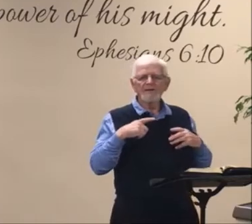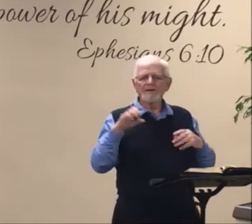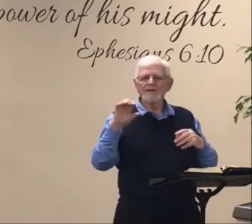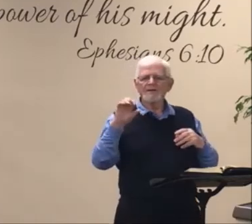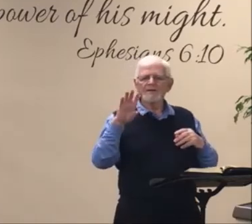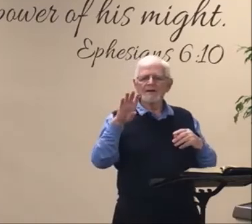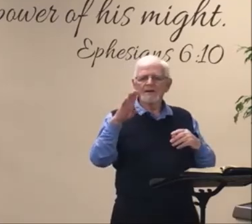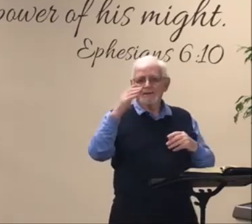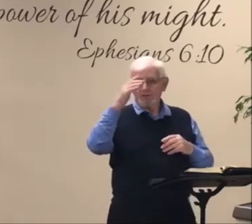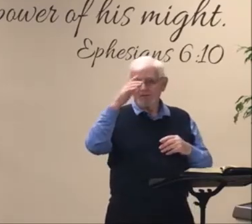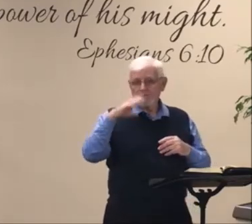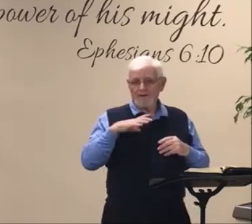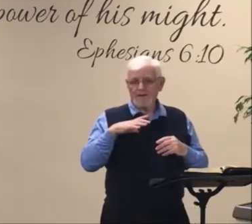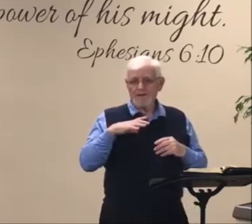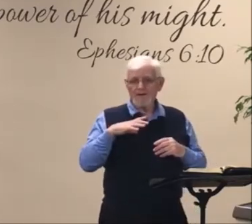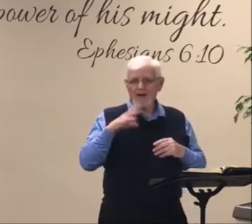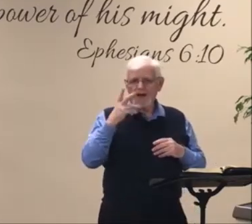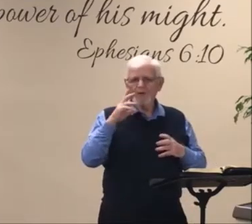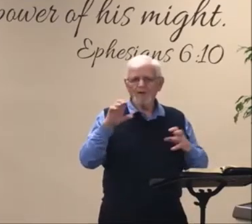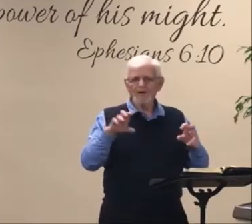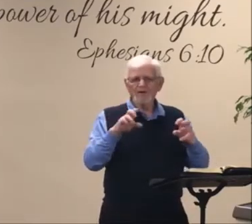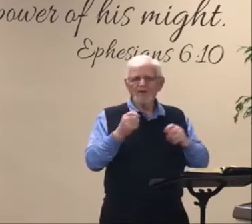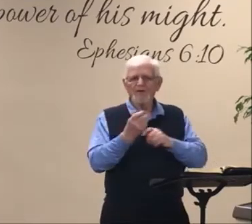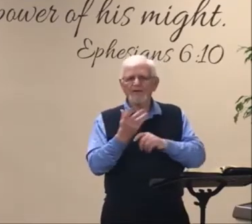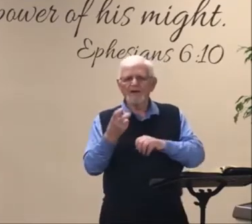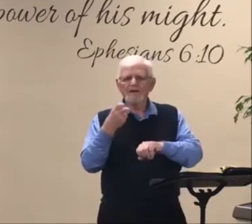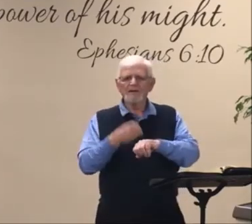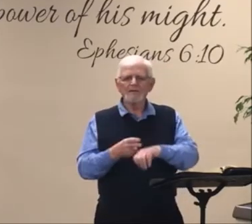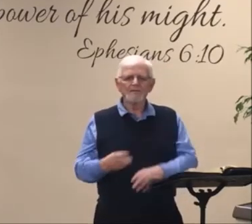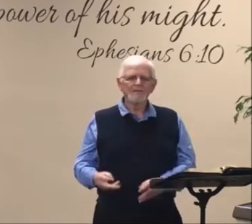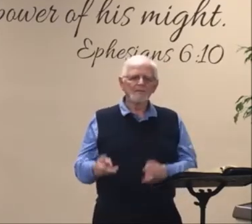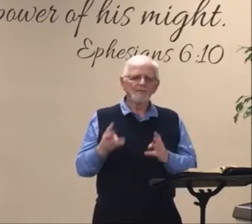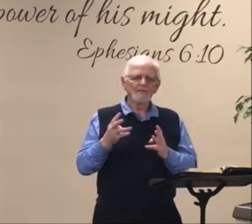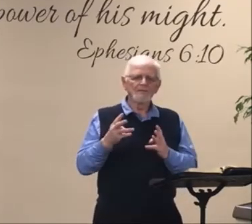Jacob is a man, and Jacob says, I'll do things the hard way.